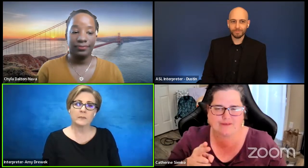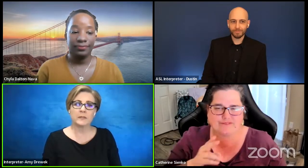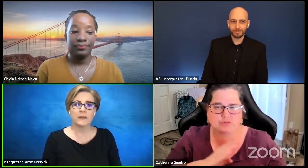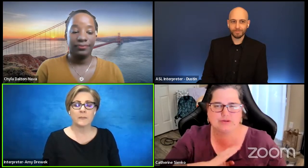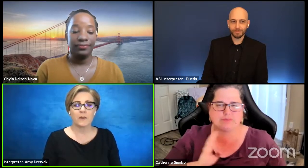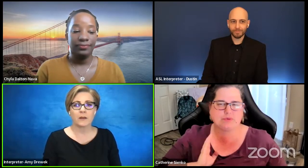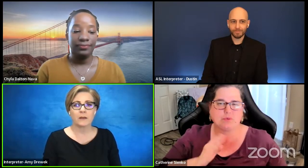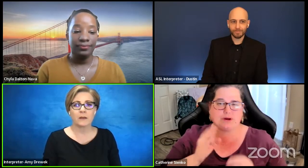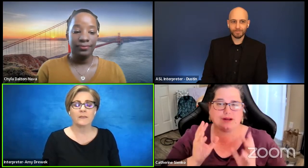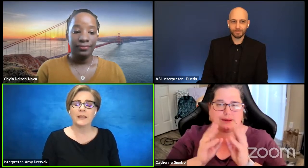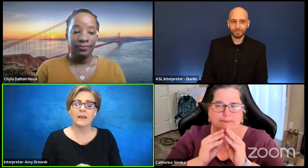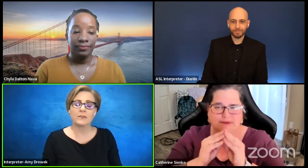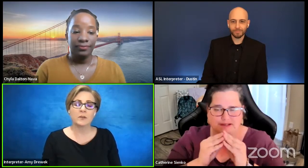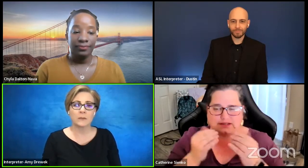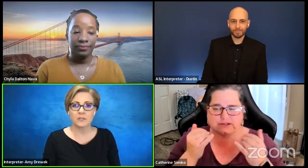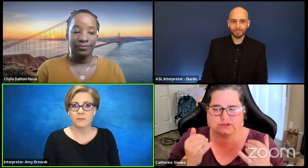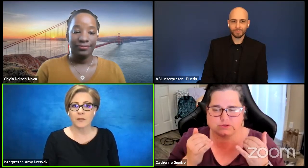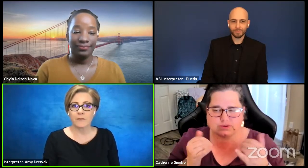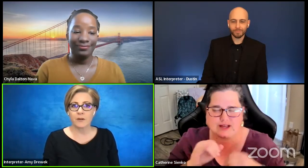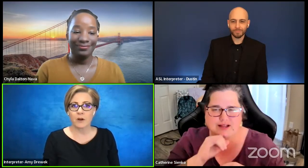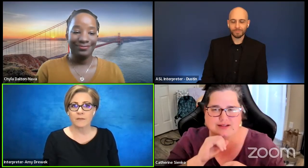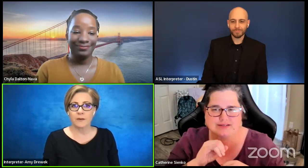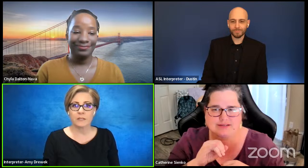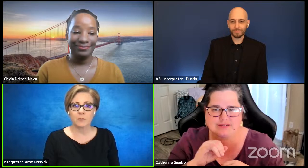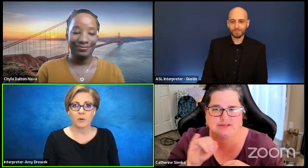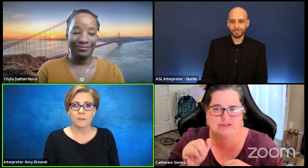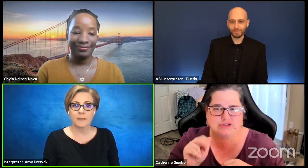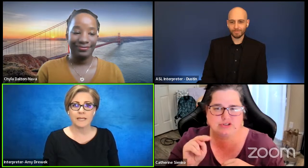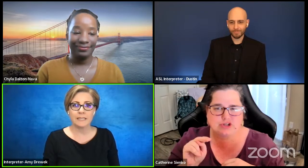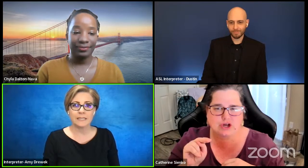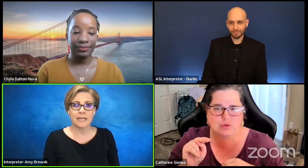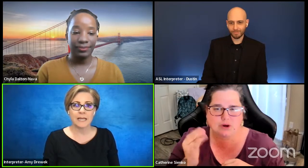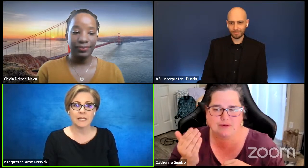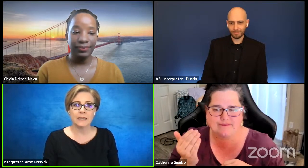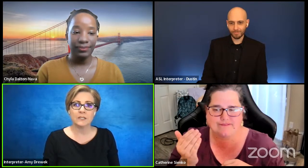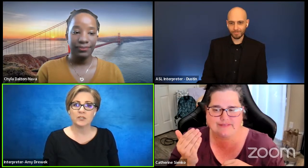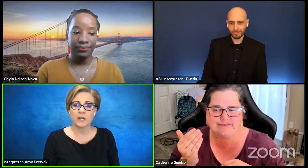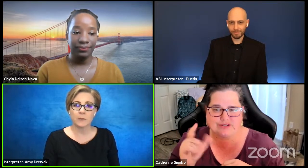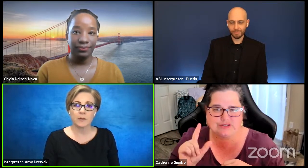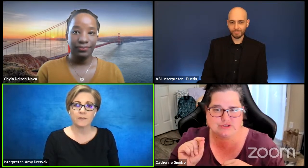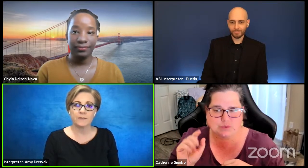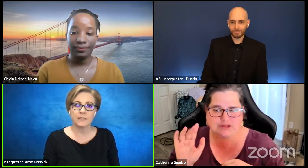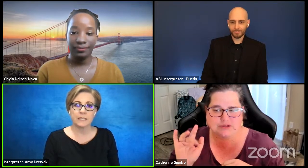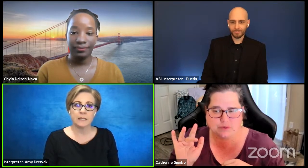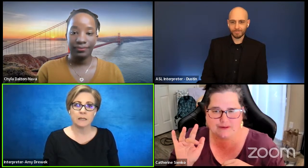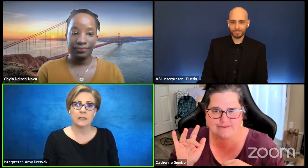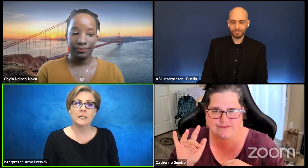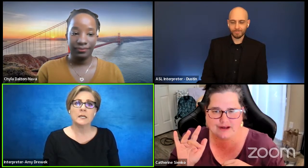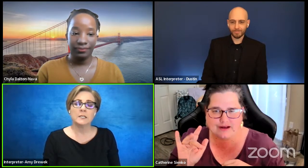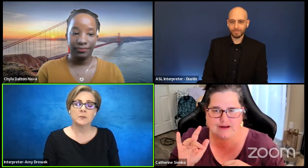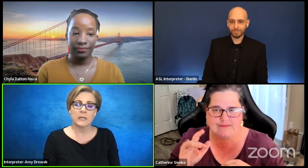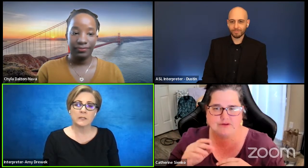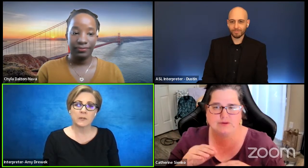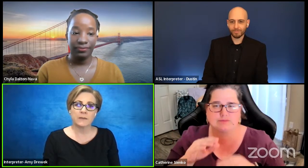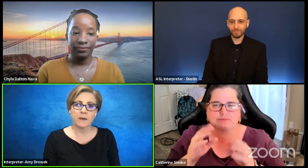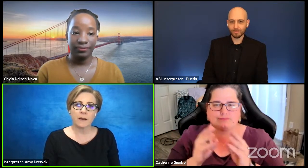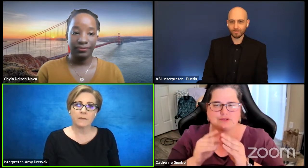Good afternoon. Welcome to the Arizona Commission for the Deaf and Hard of Hearing Board meeting today. It is January